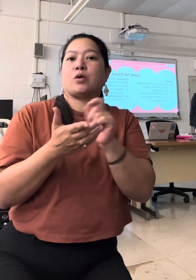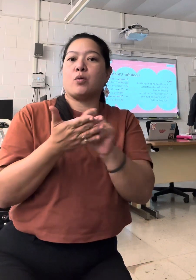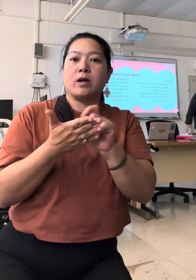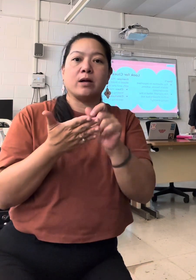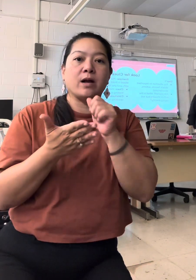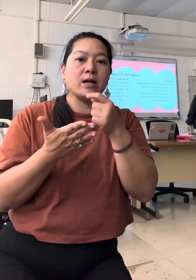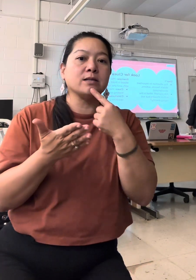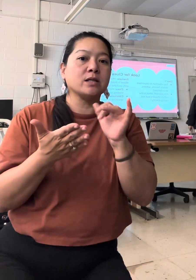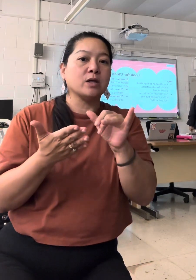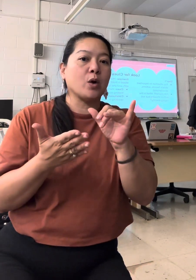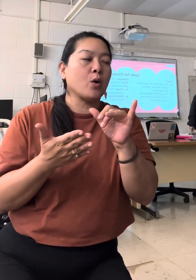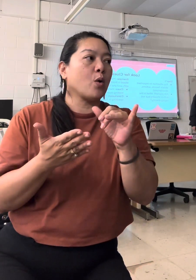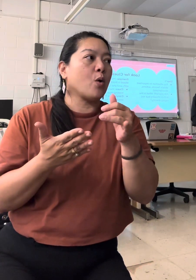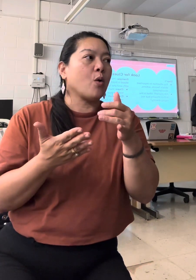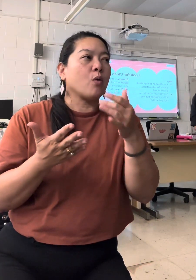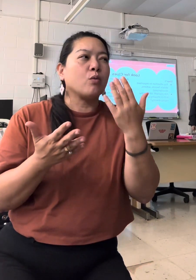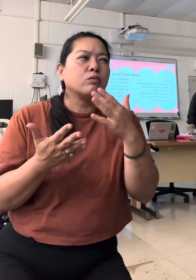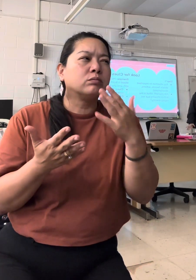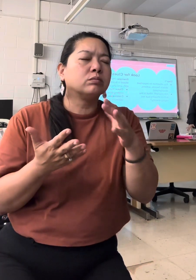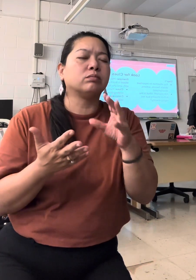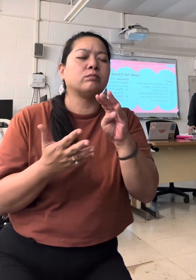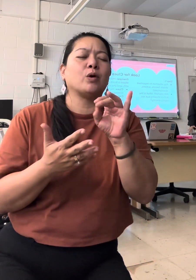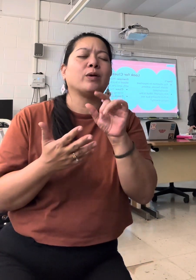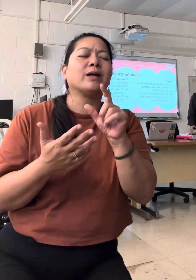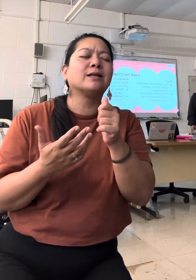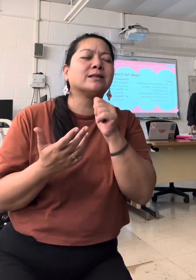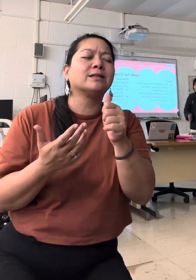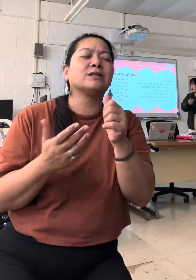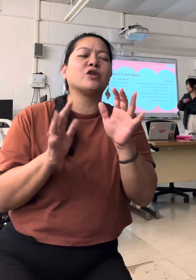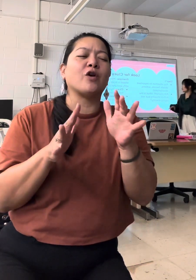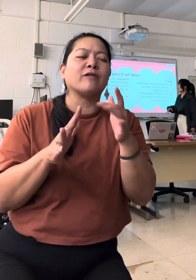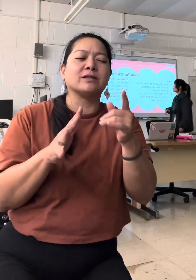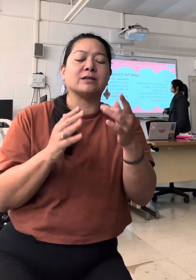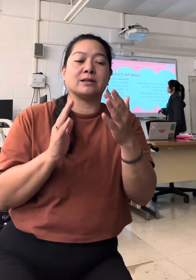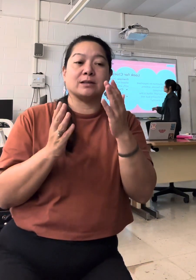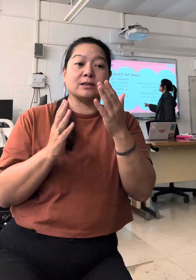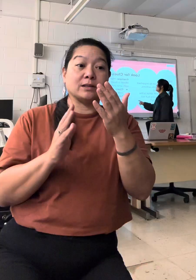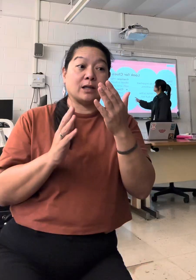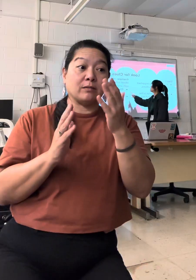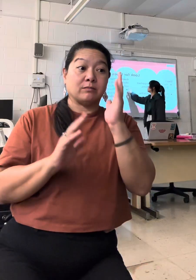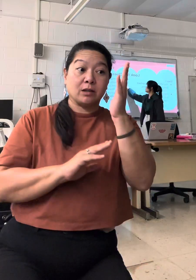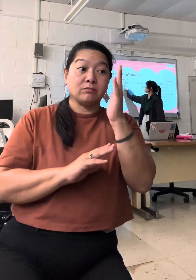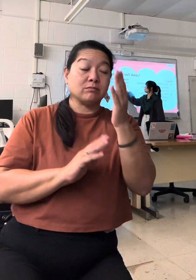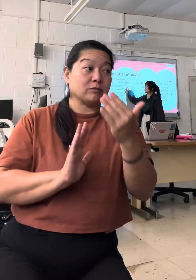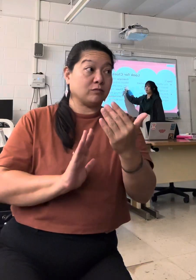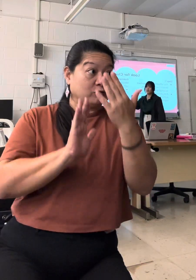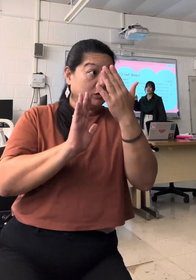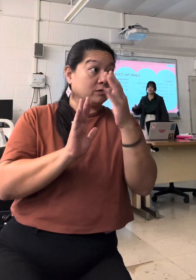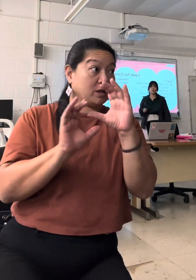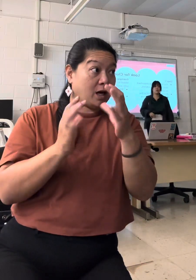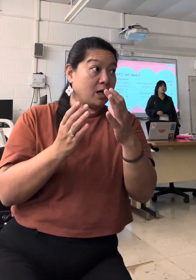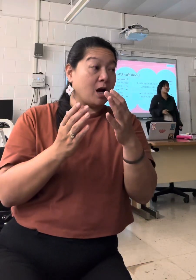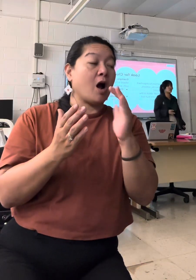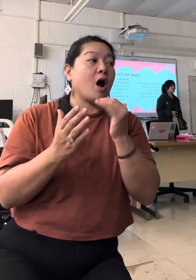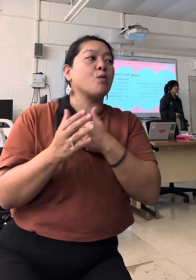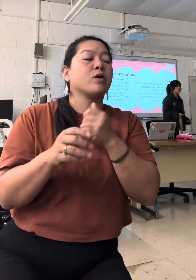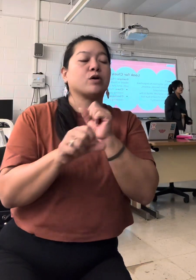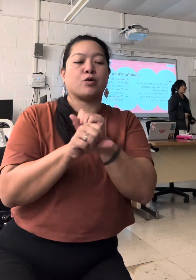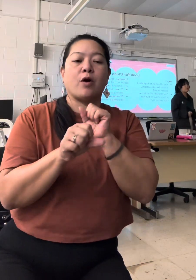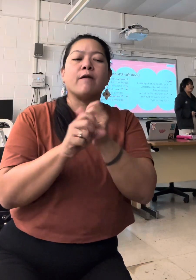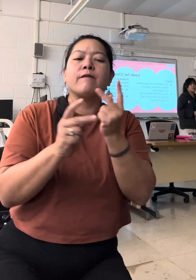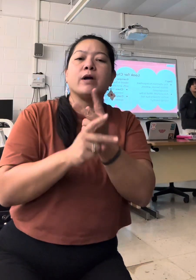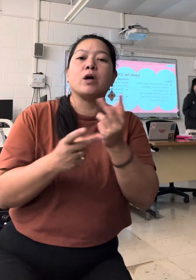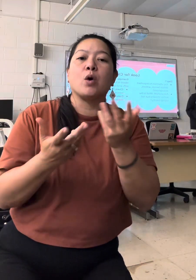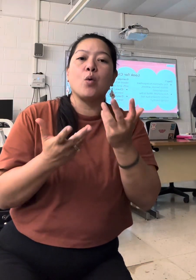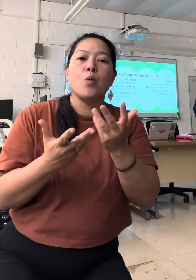not saying, oh, Maria was nervous speaking in front of the class. It's our job to figure out, right, what the author's trying to